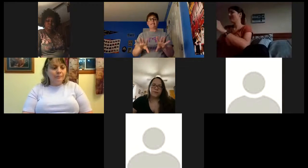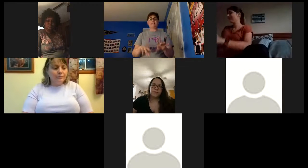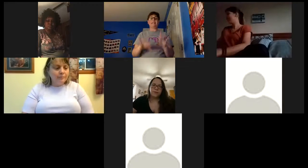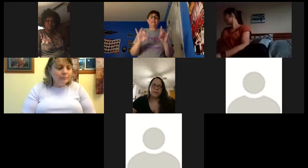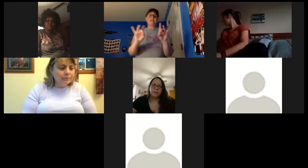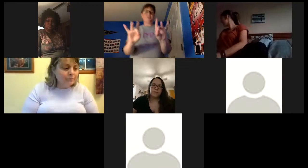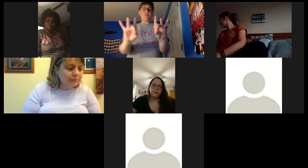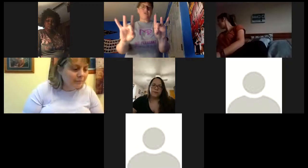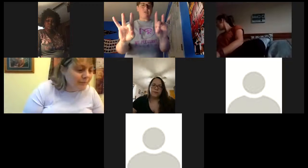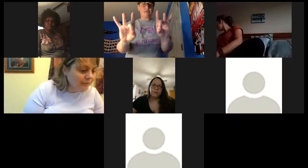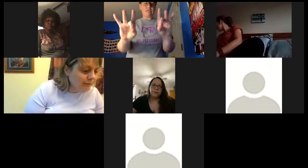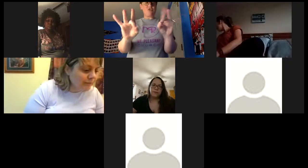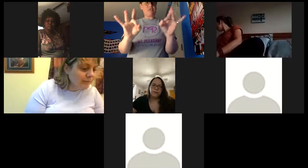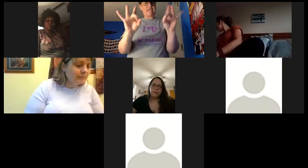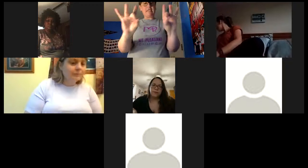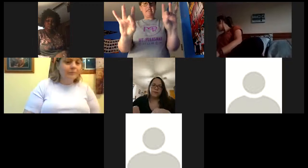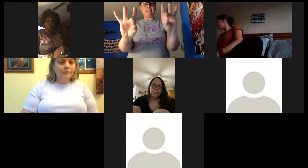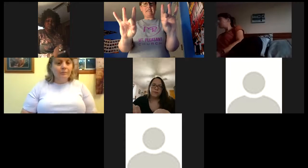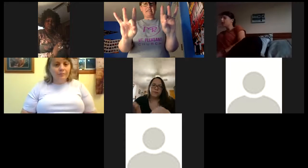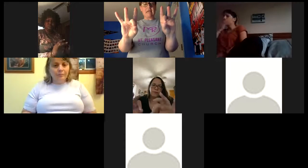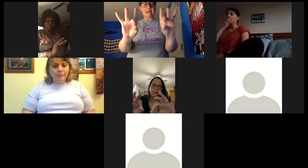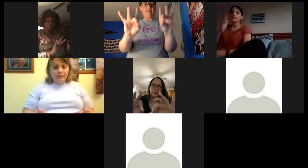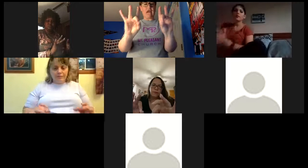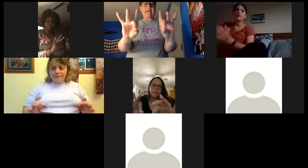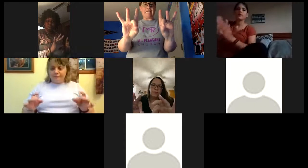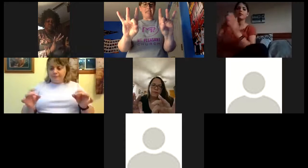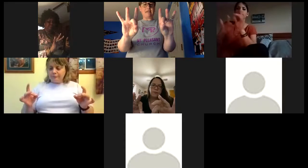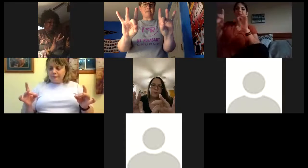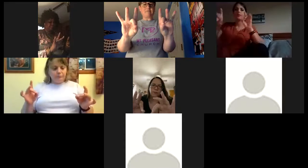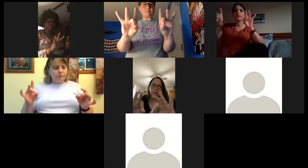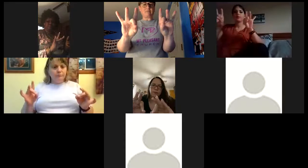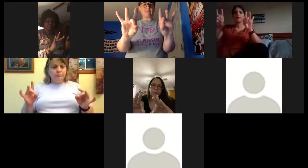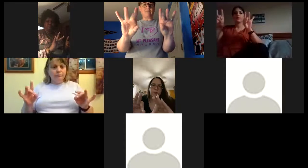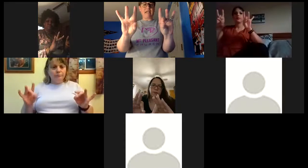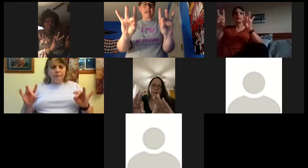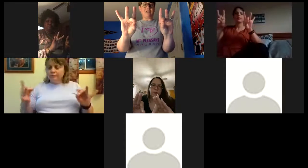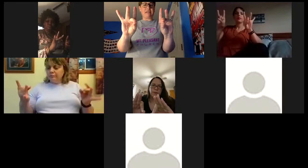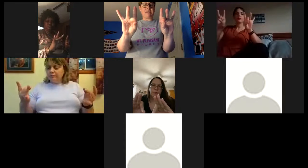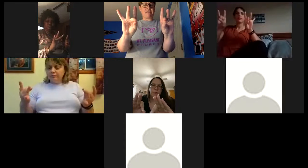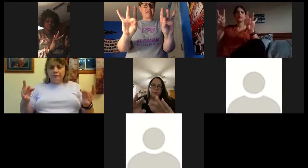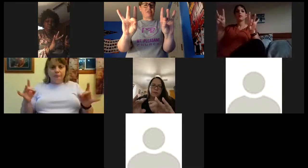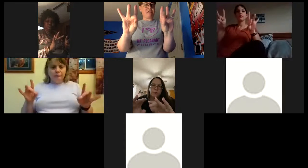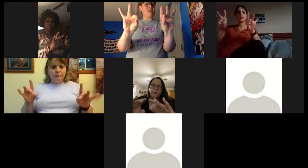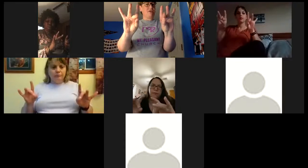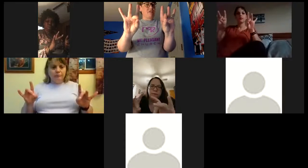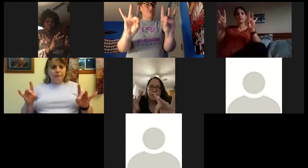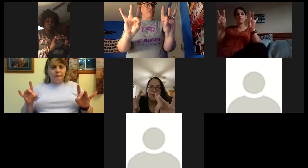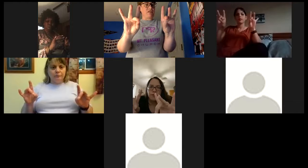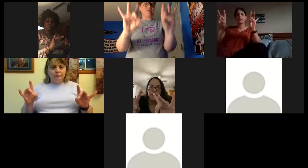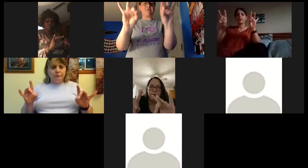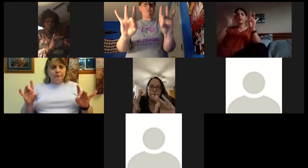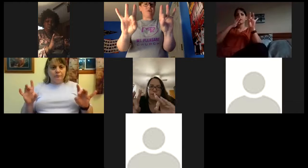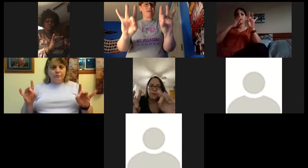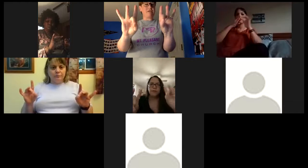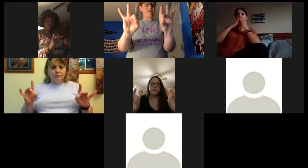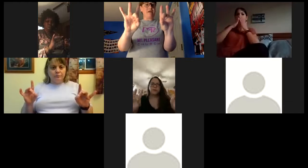stand it. So what you're doing is you're taking, this is the sign for 8. And actually, I think it's actually, you touch the